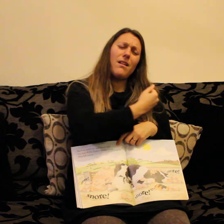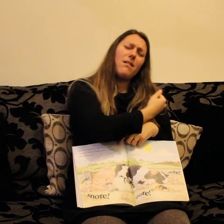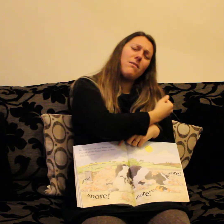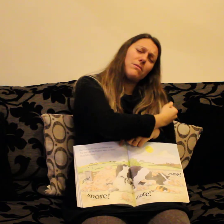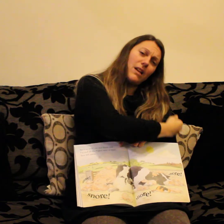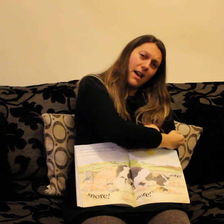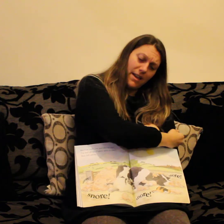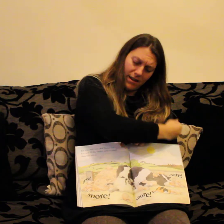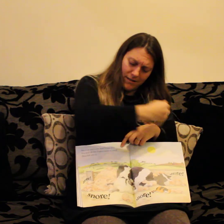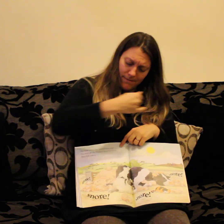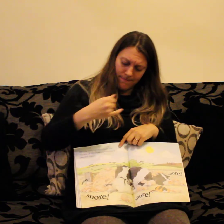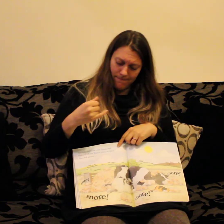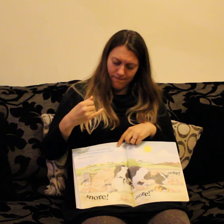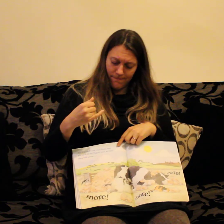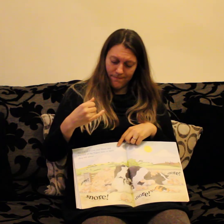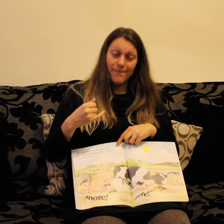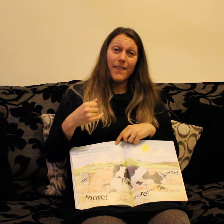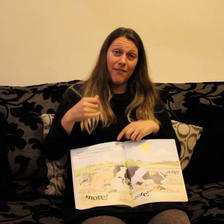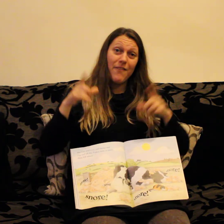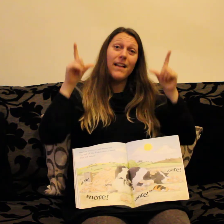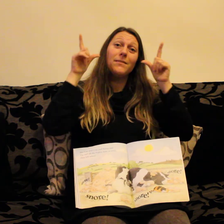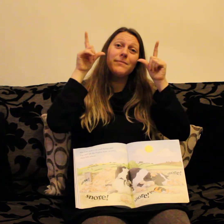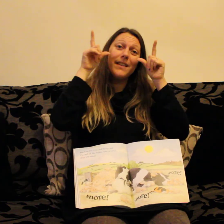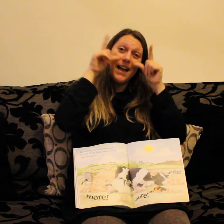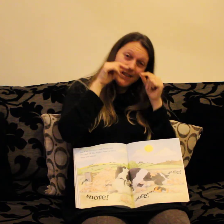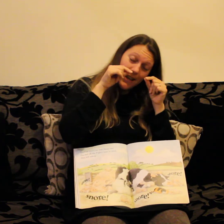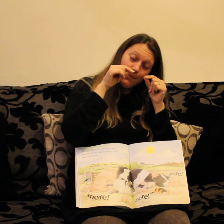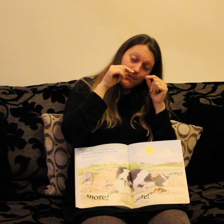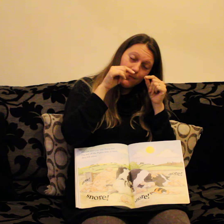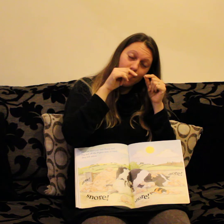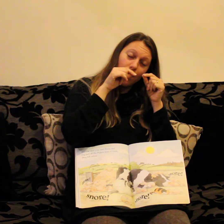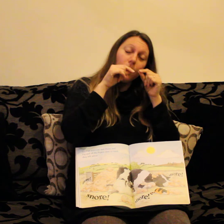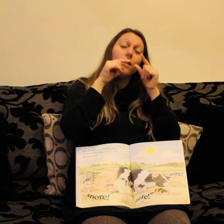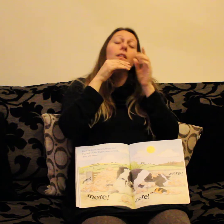so tired they fell asleep.